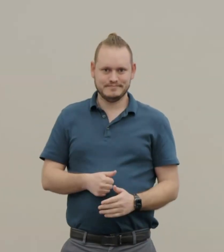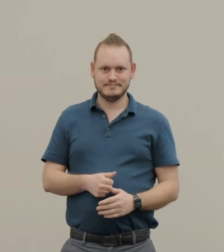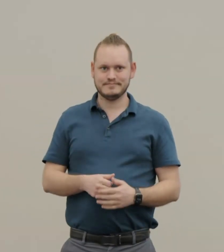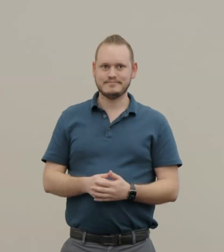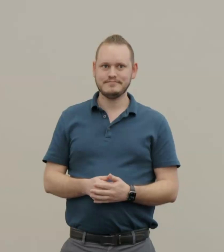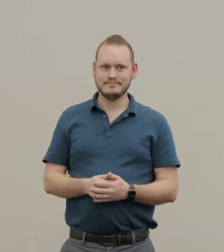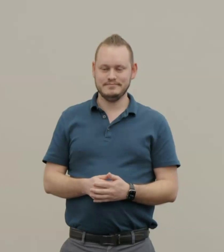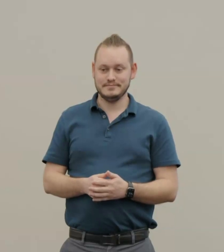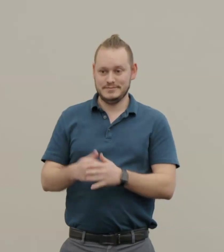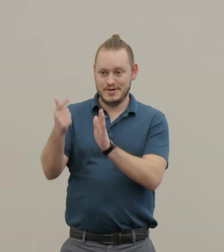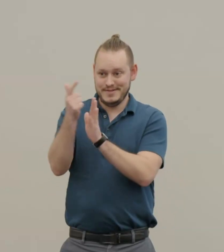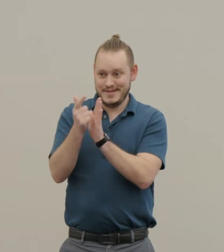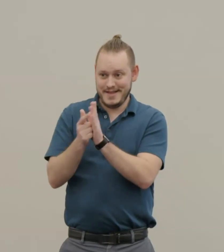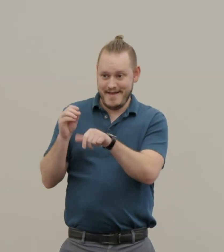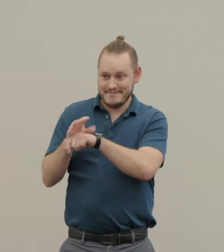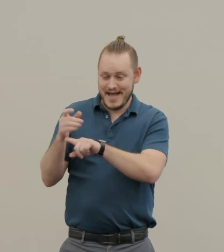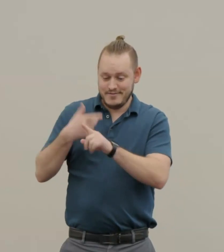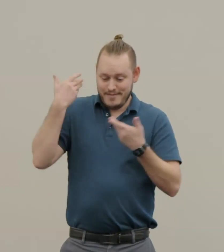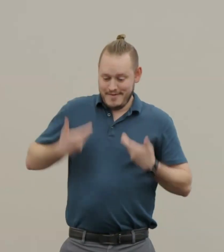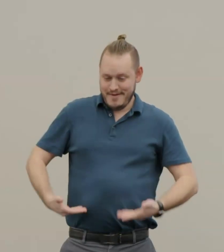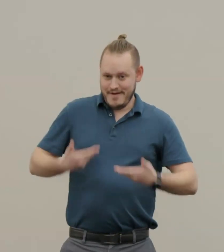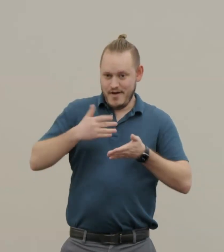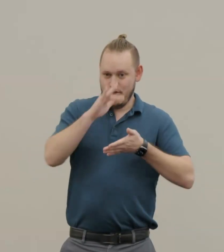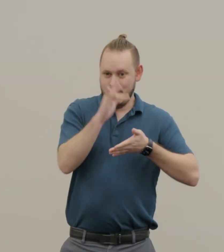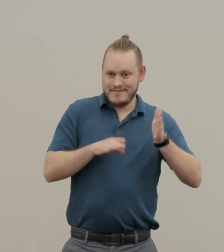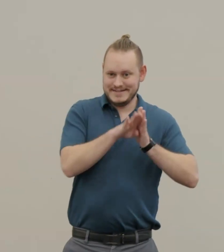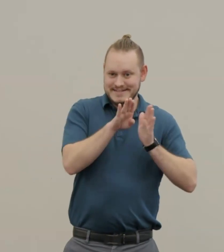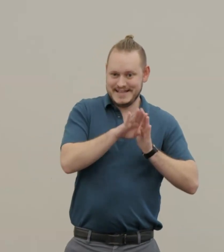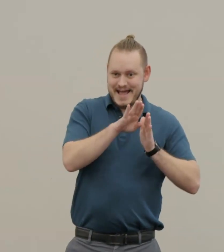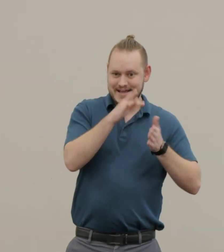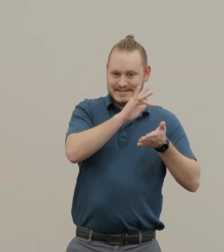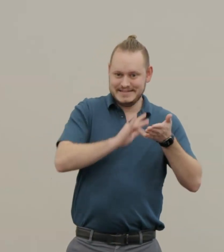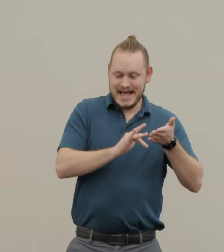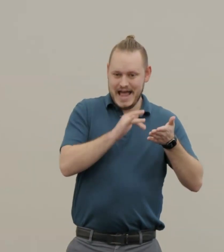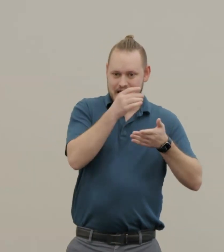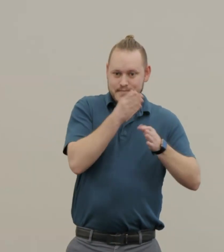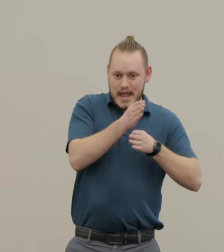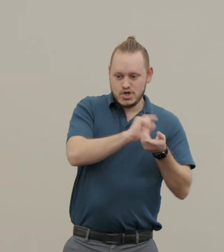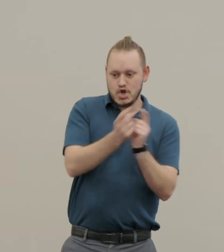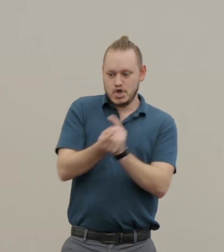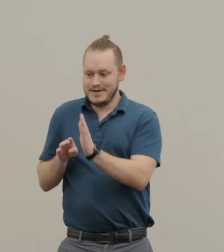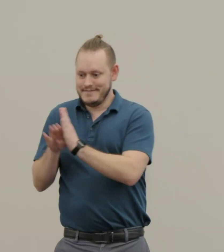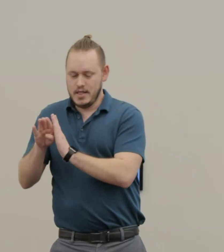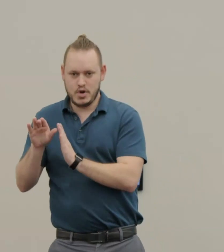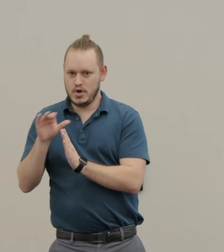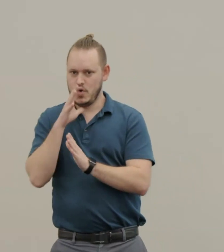advice from a graphic design major who turned into a developer. Okay,